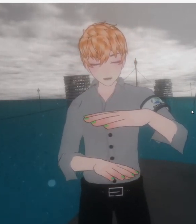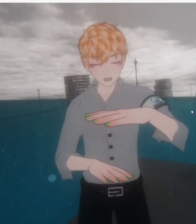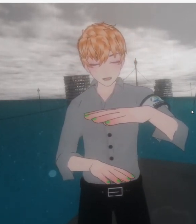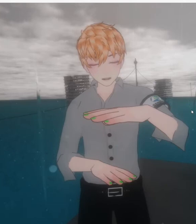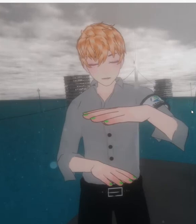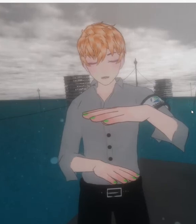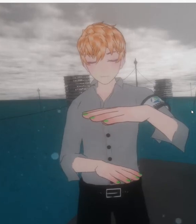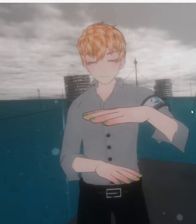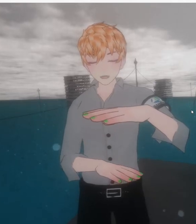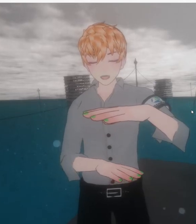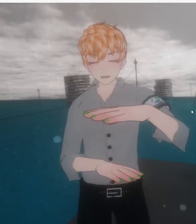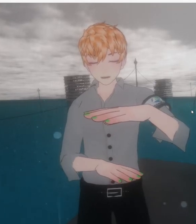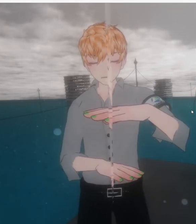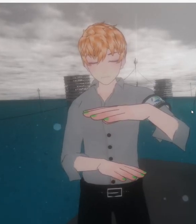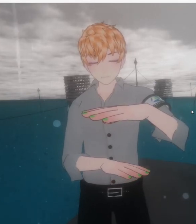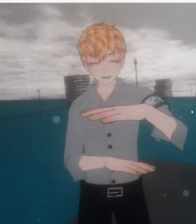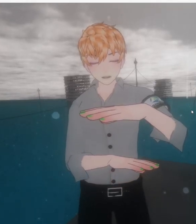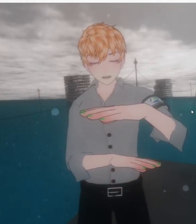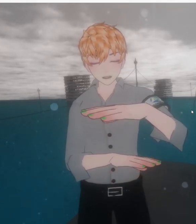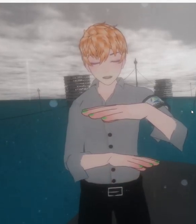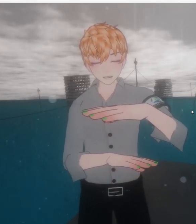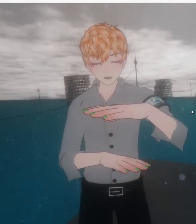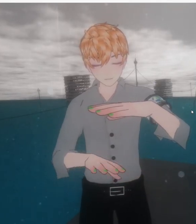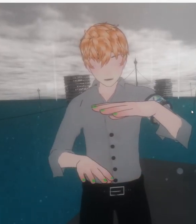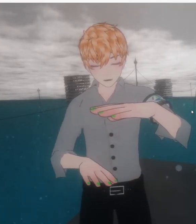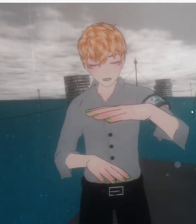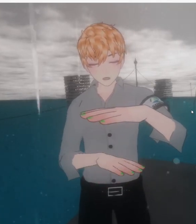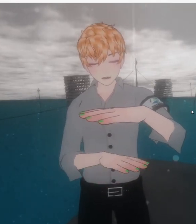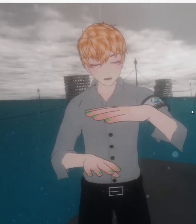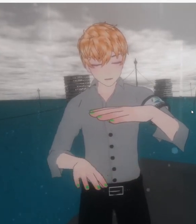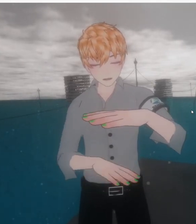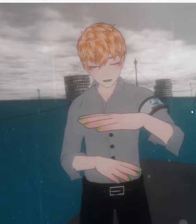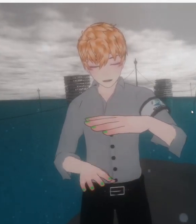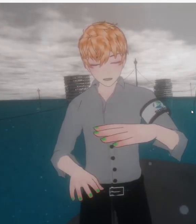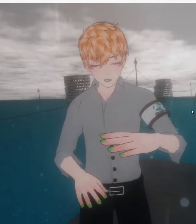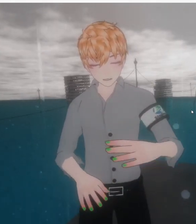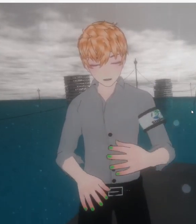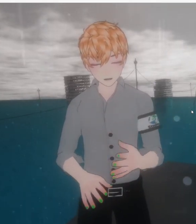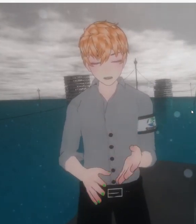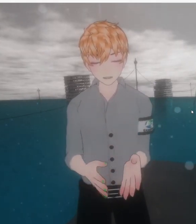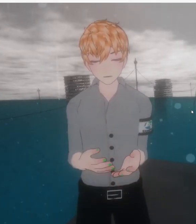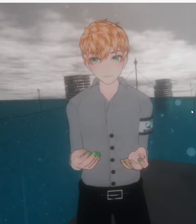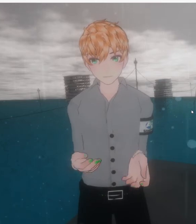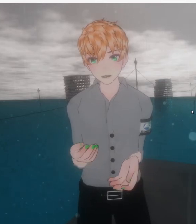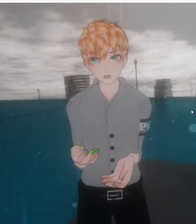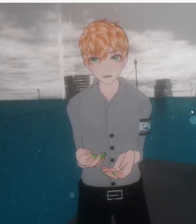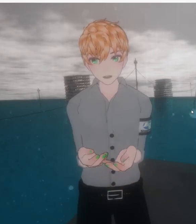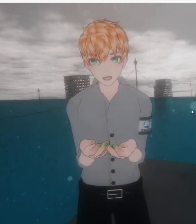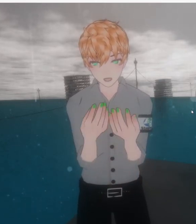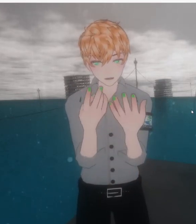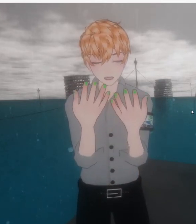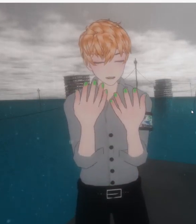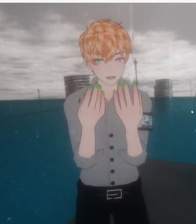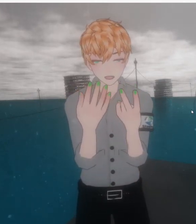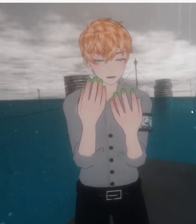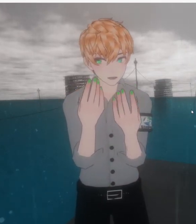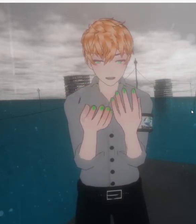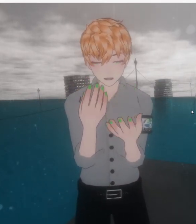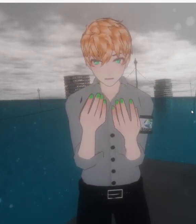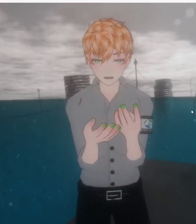problem, but I'm saying it's a problem for basic users who don't have like some kind of advanced hand tracking